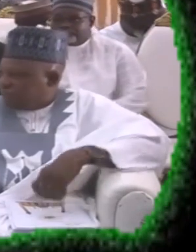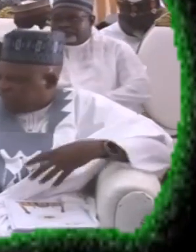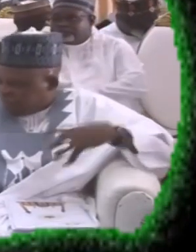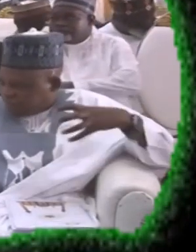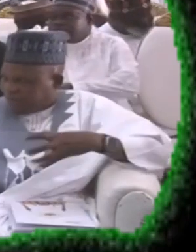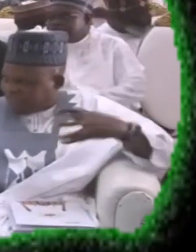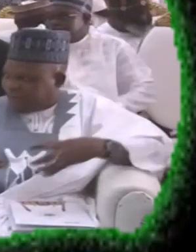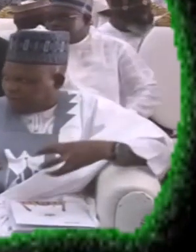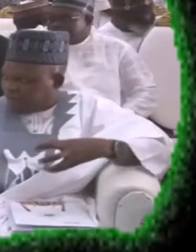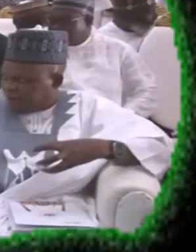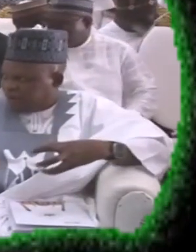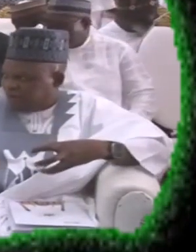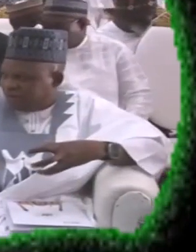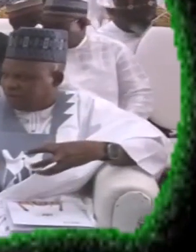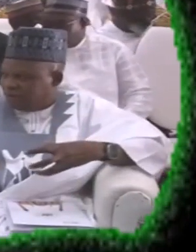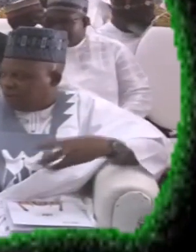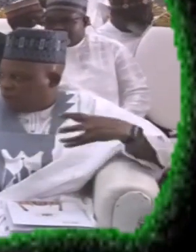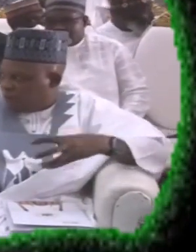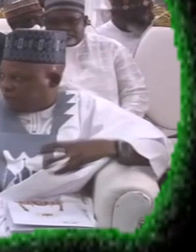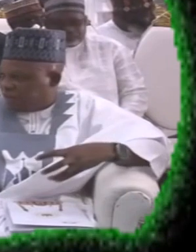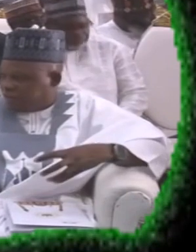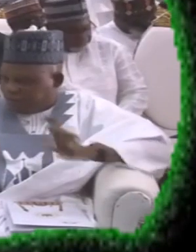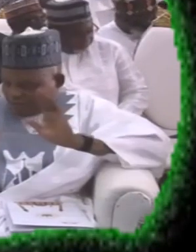at the National Mosque level.